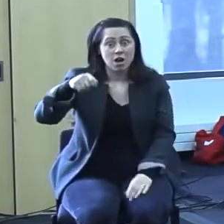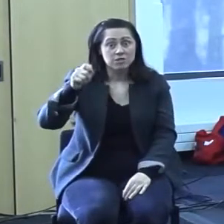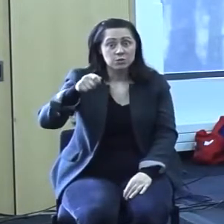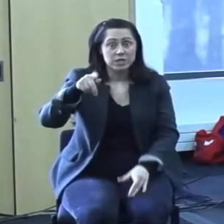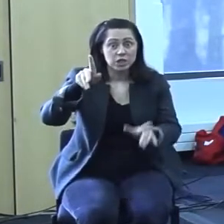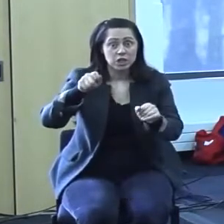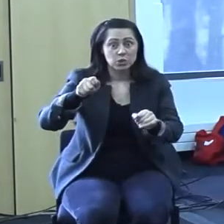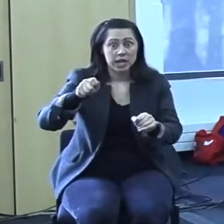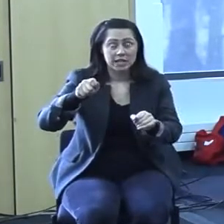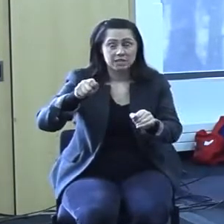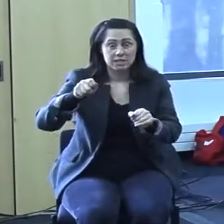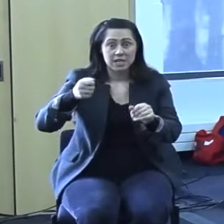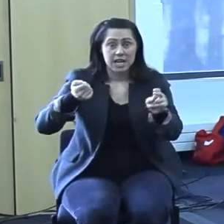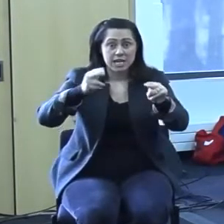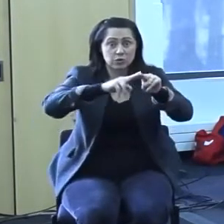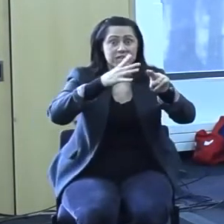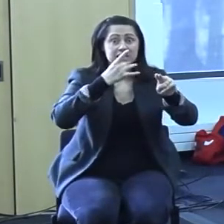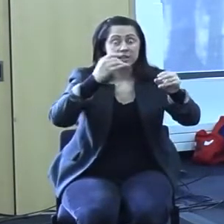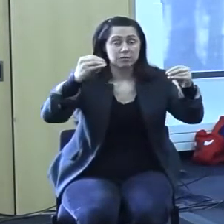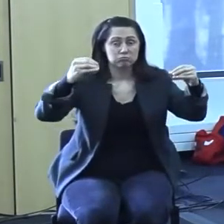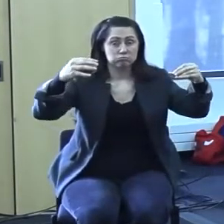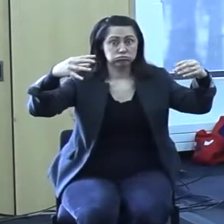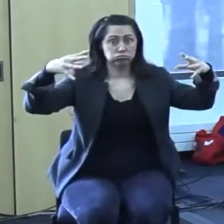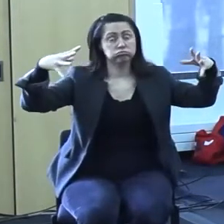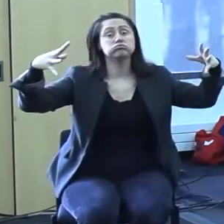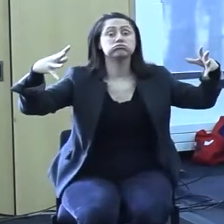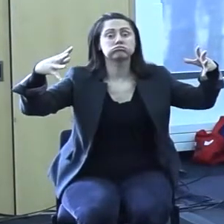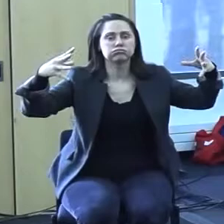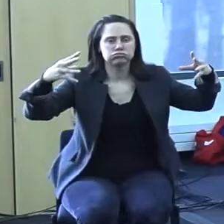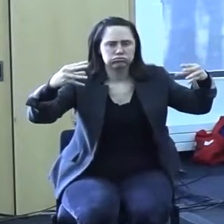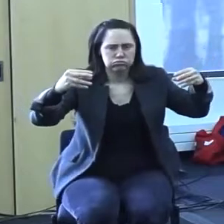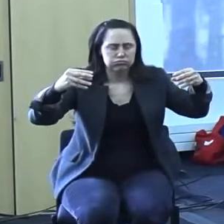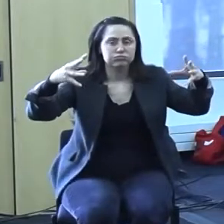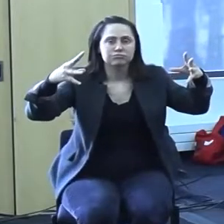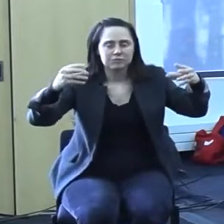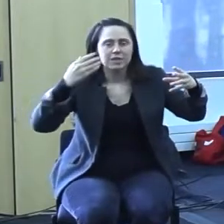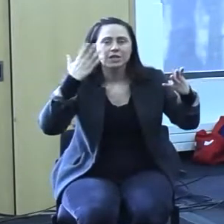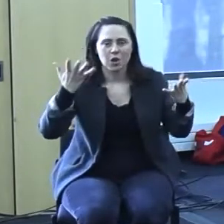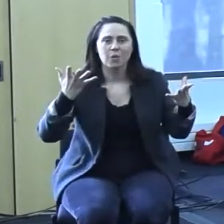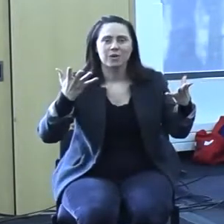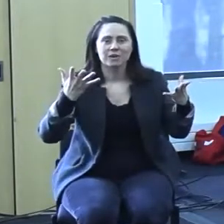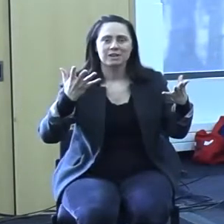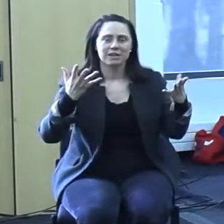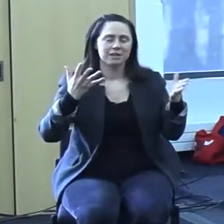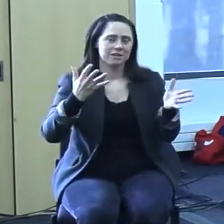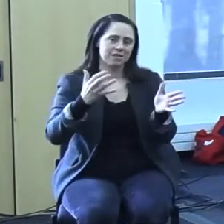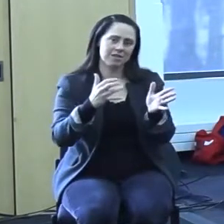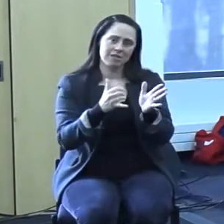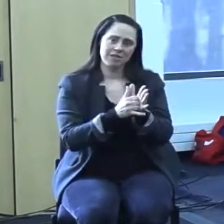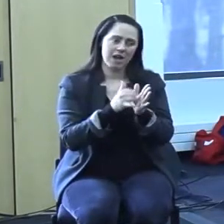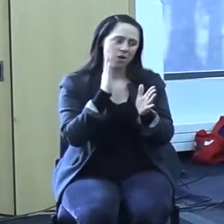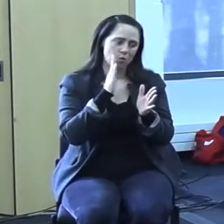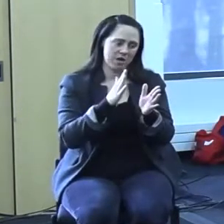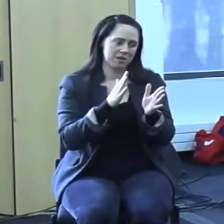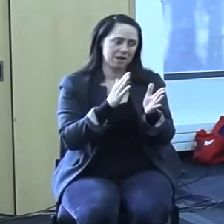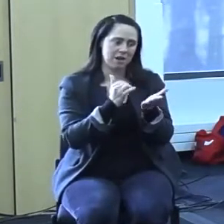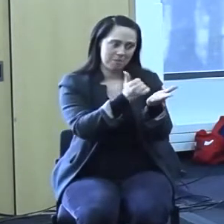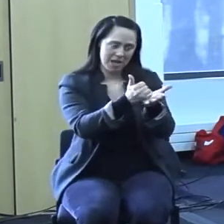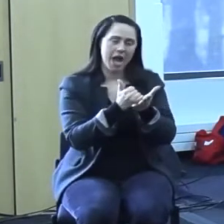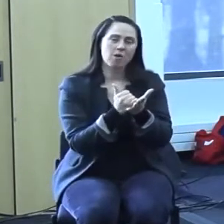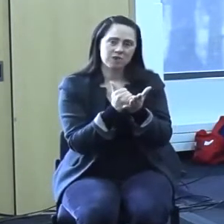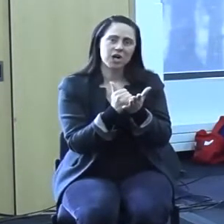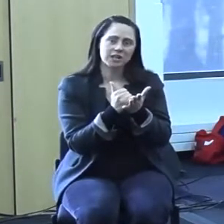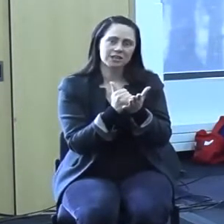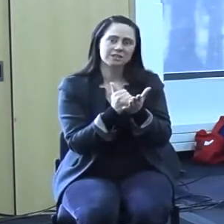it up and down, to like dimmer lighting or brighter lighting. I feel like that would be